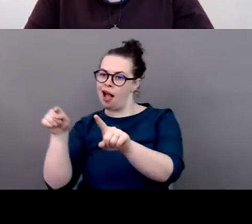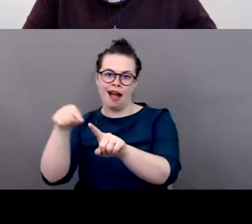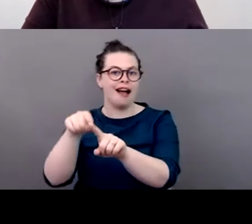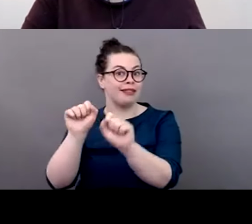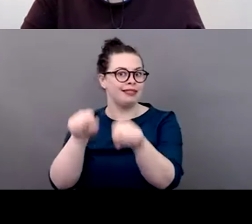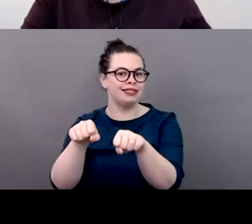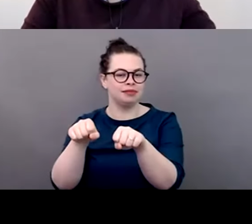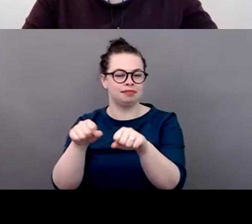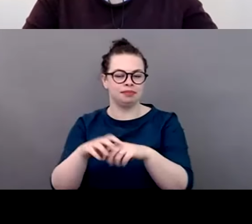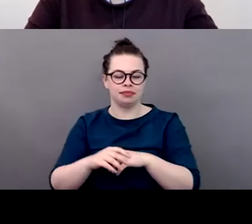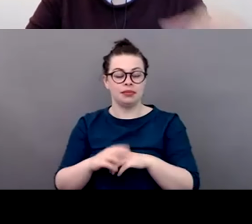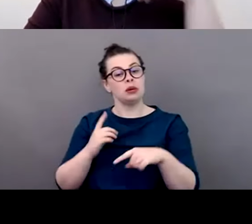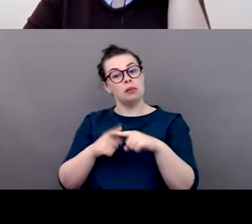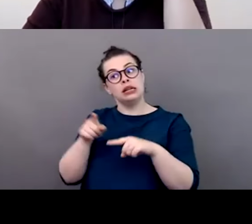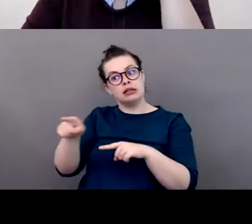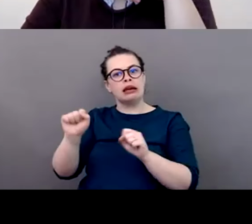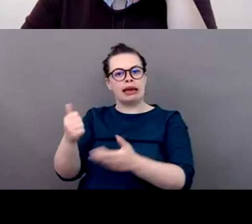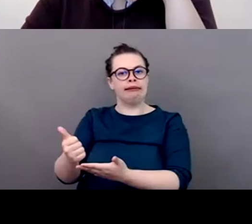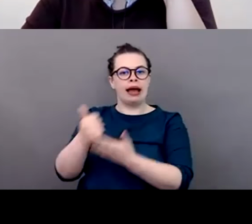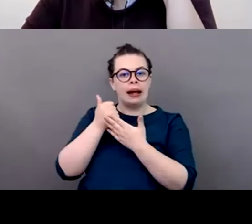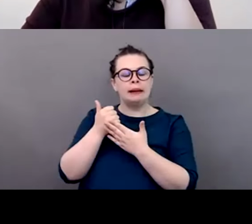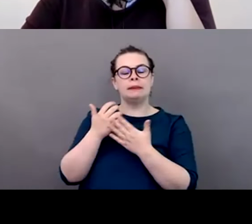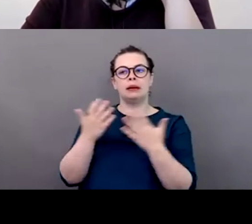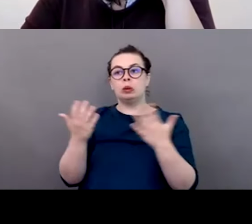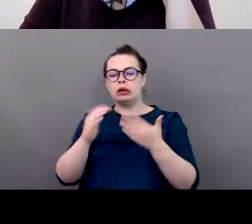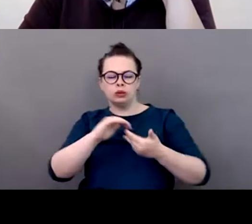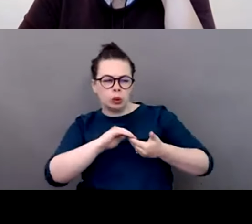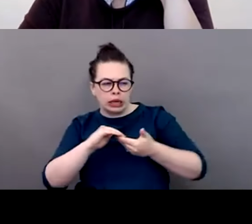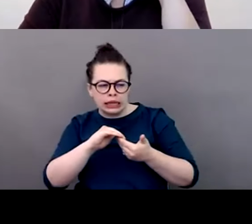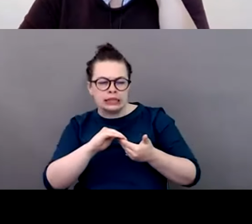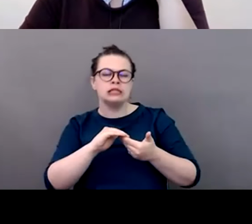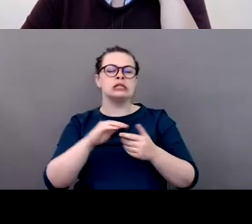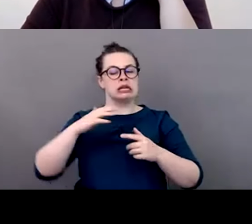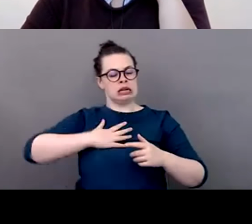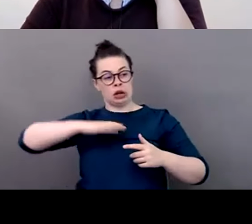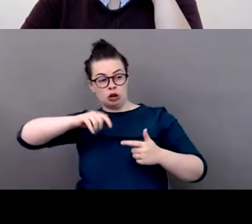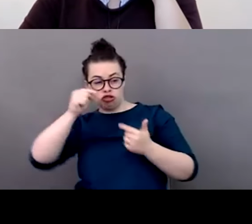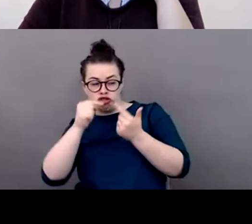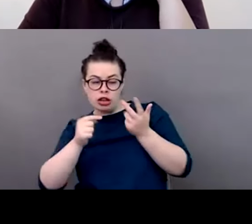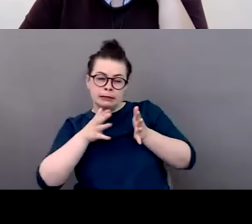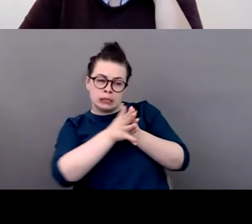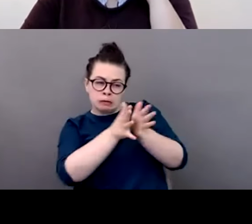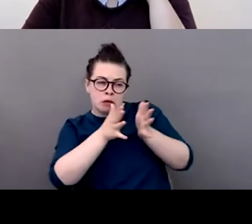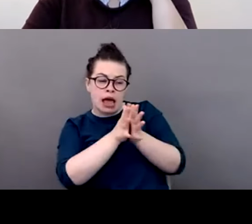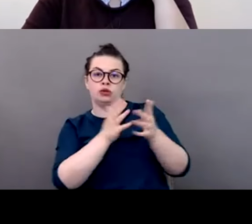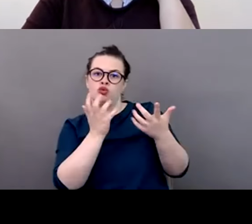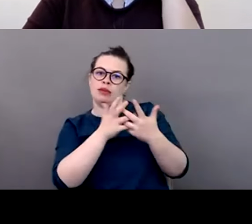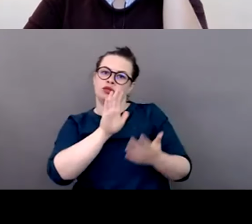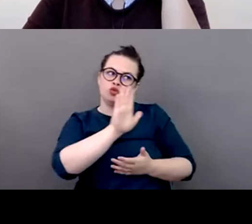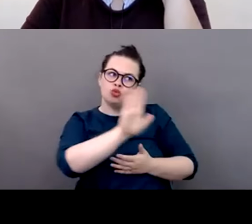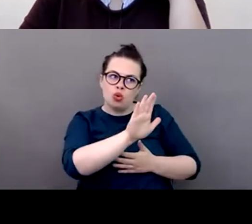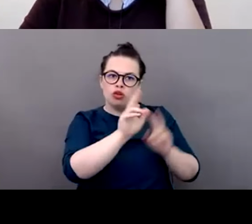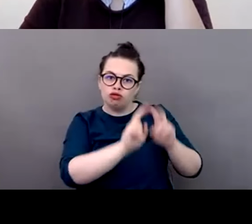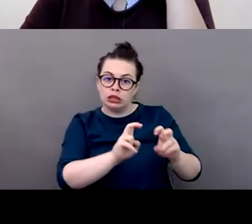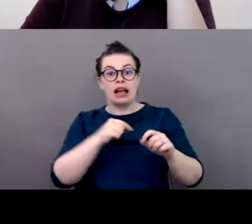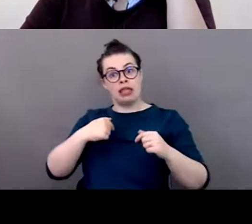the type of clients or the type of organizations with the specific problems you are interested in, and let them know about yourself and your